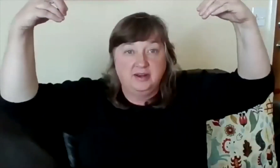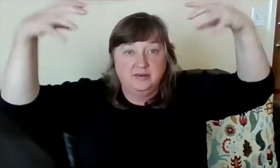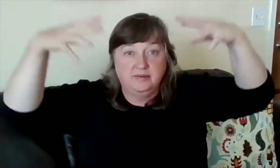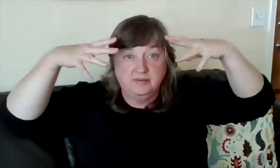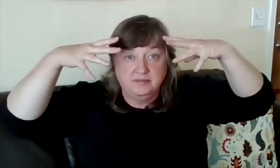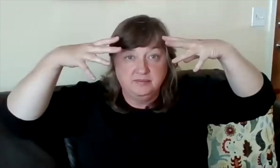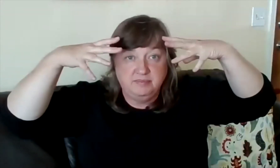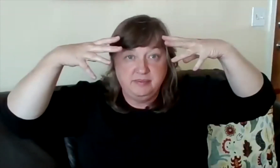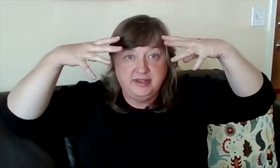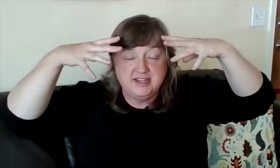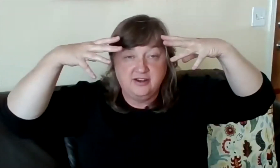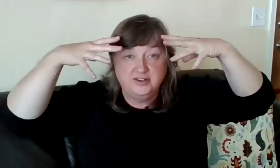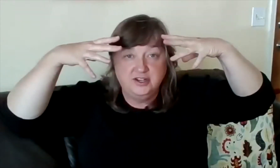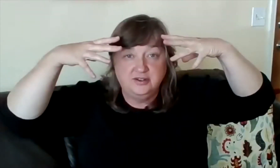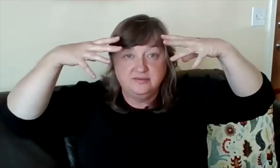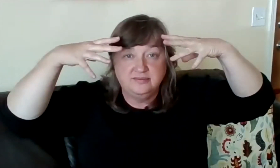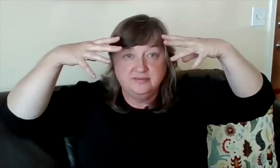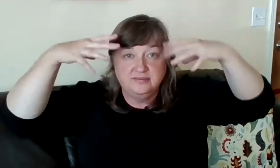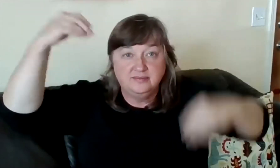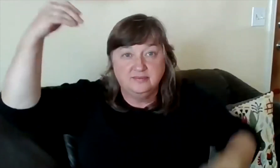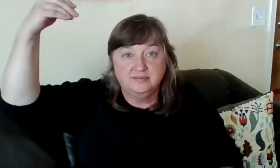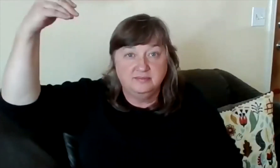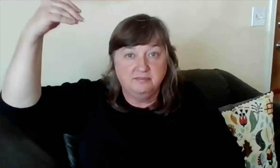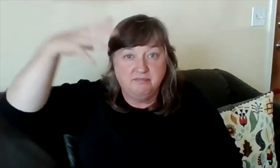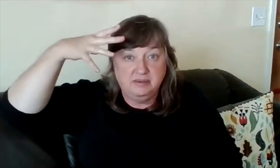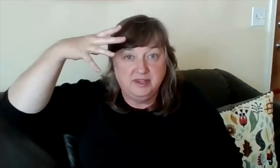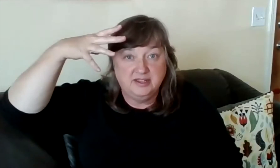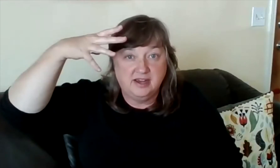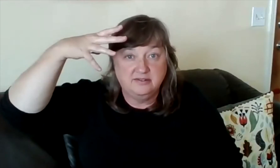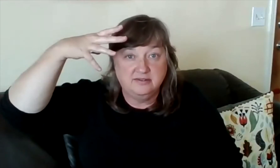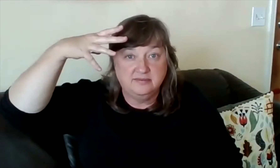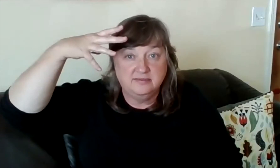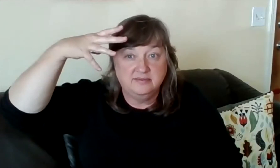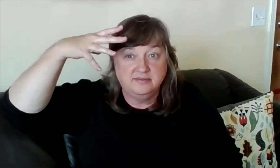and beaming down on you. Beaming down.